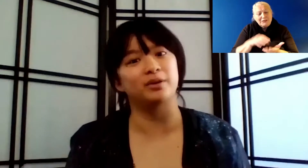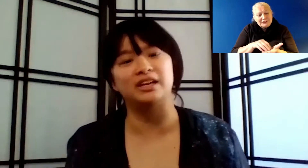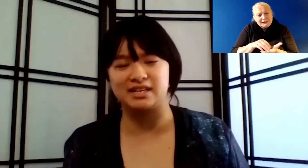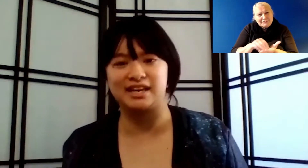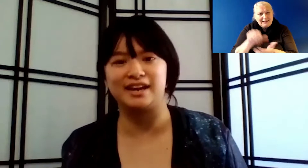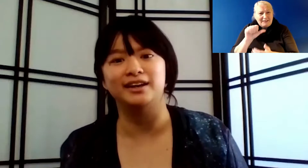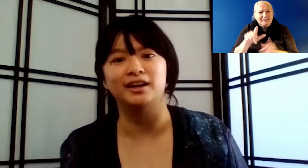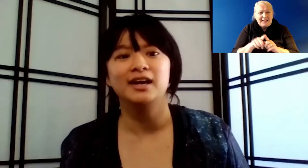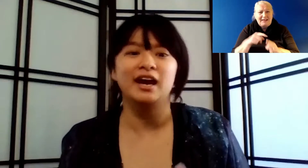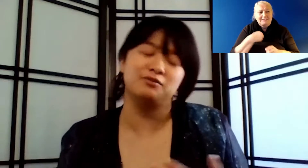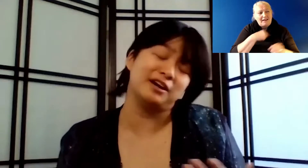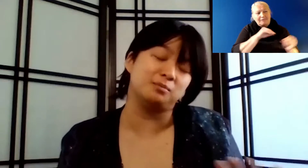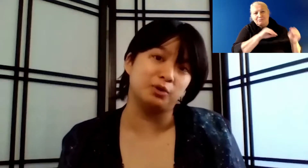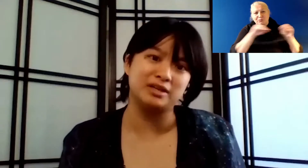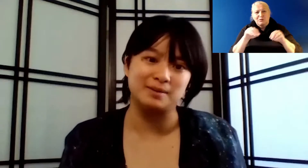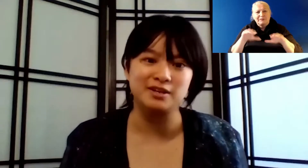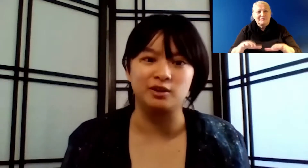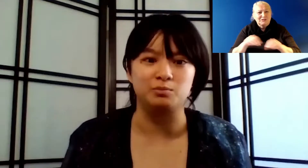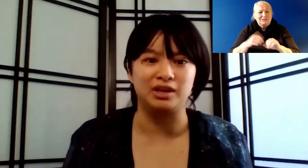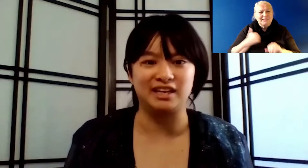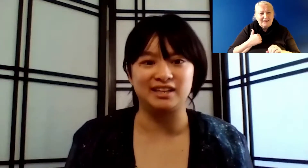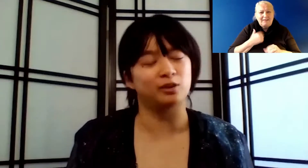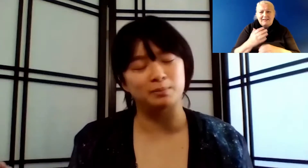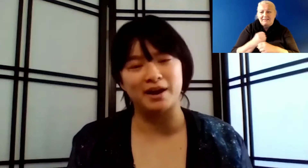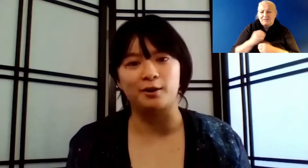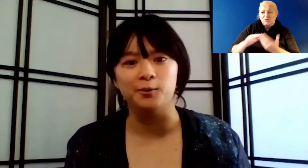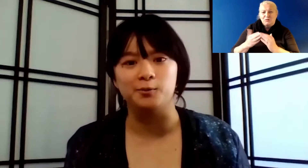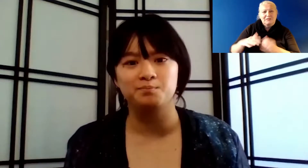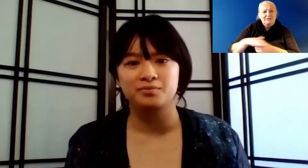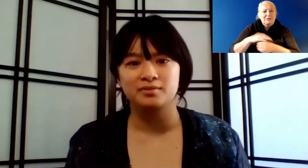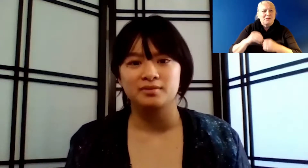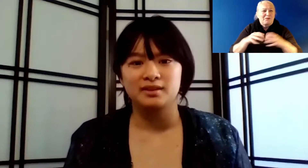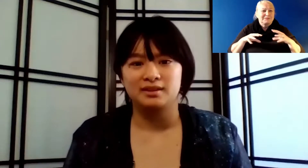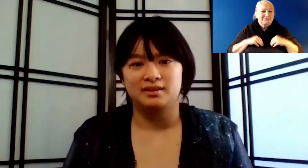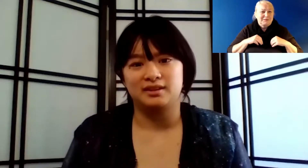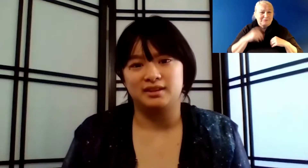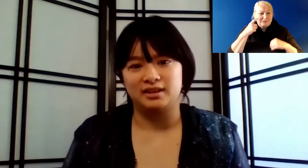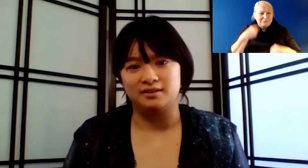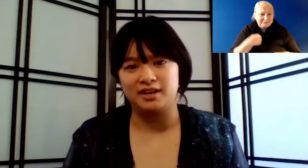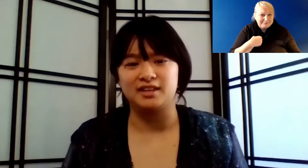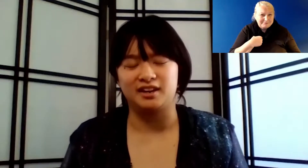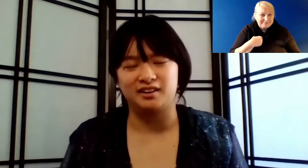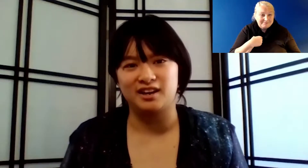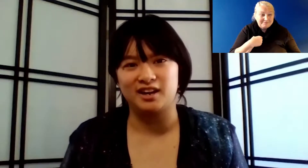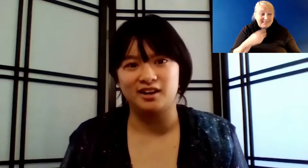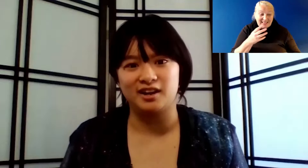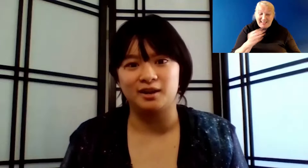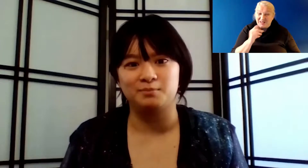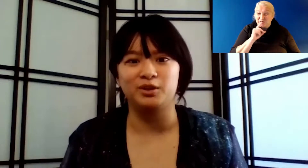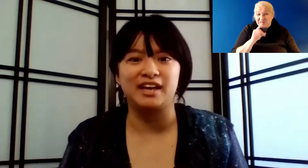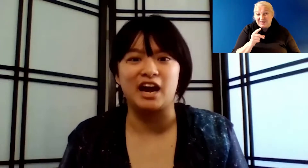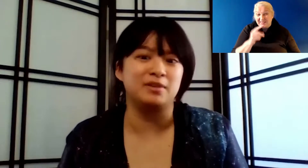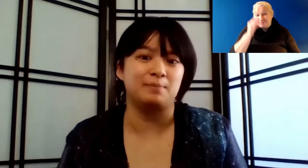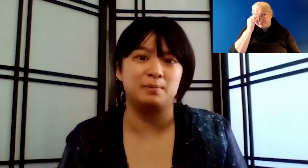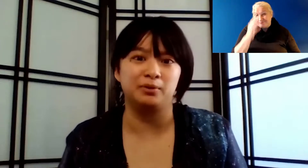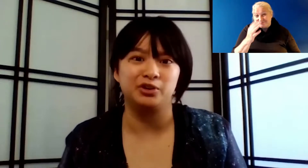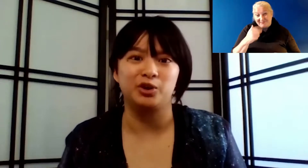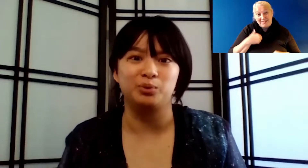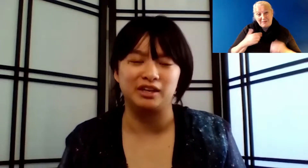immigrate to Canada and find a more accepting community than the one back home. If anything, I'm really happy that people here are willing